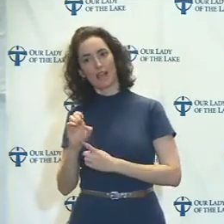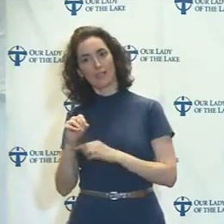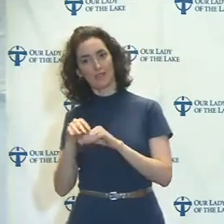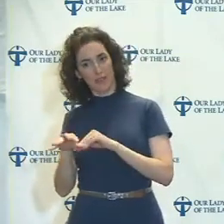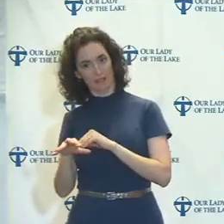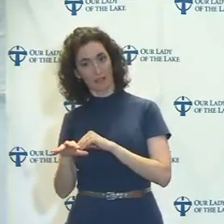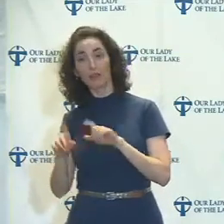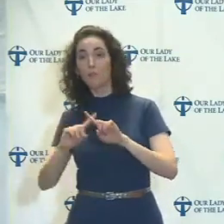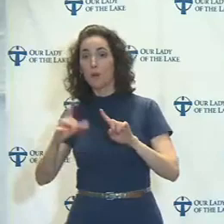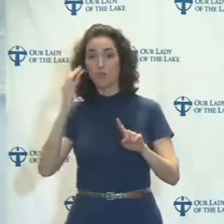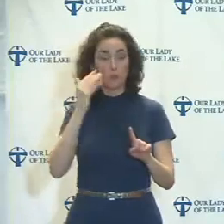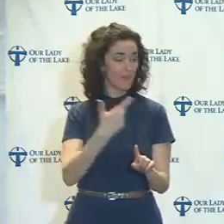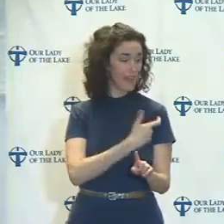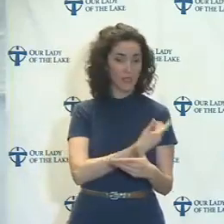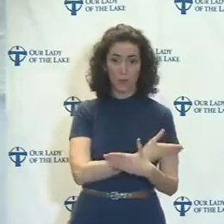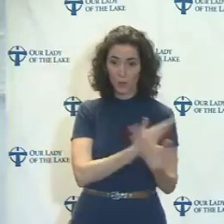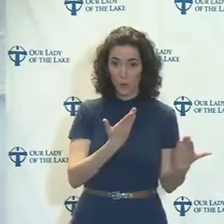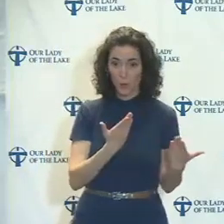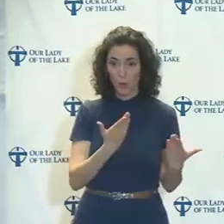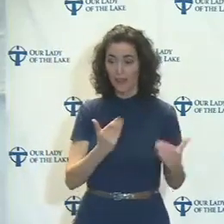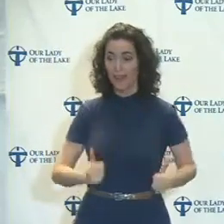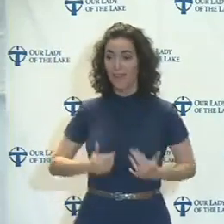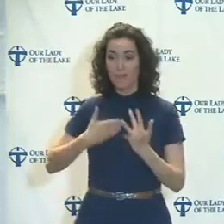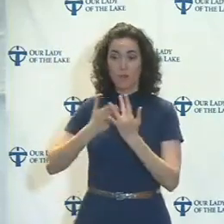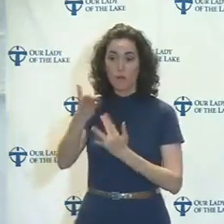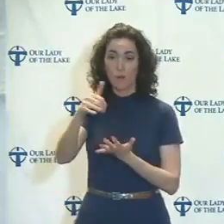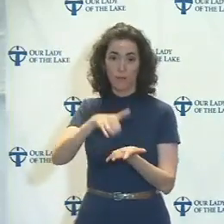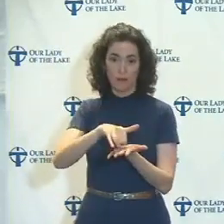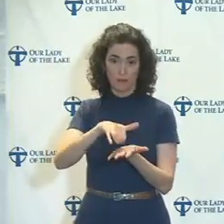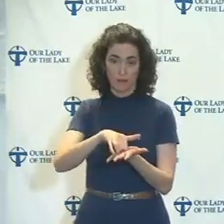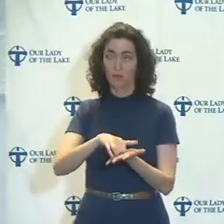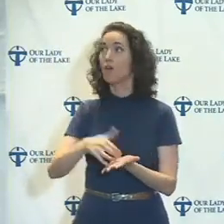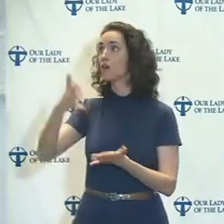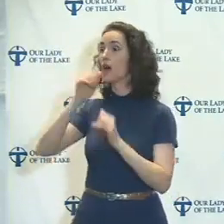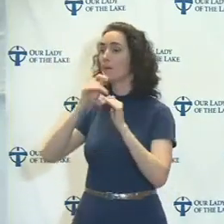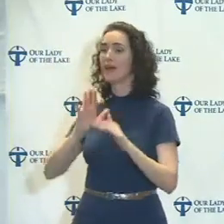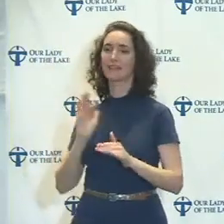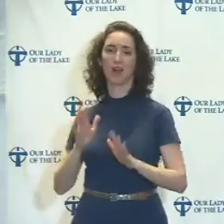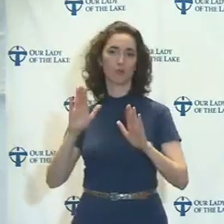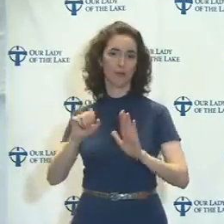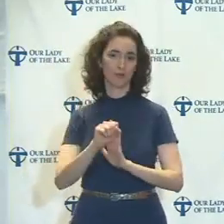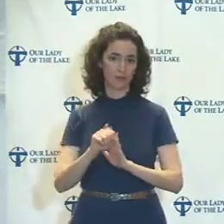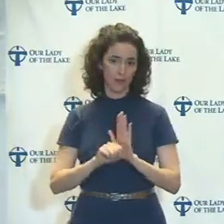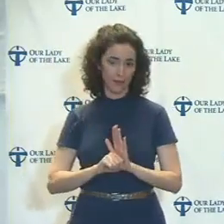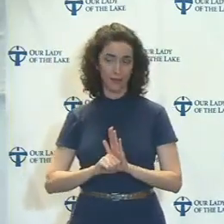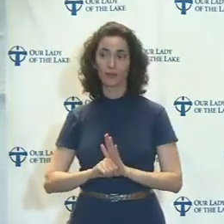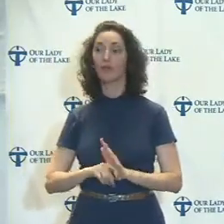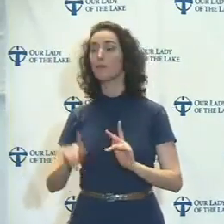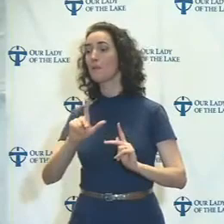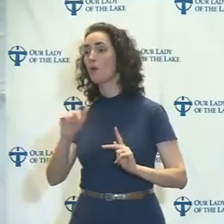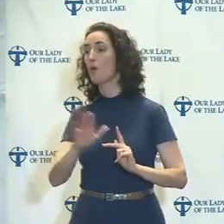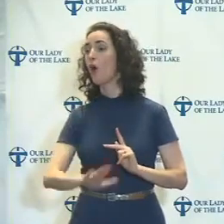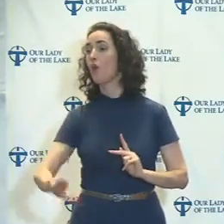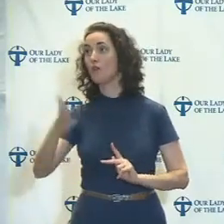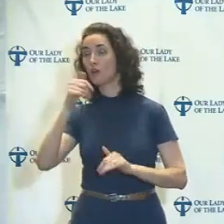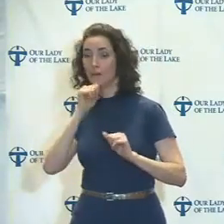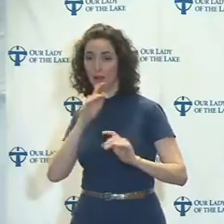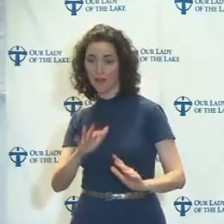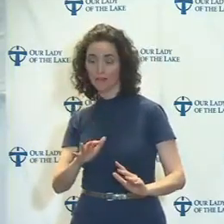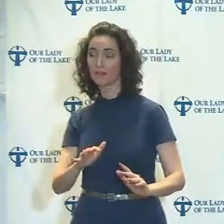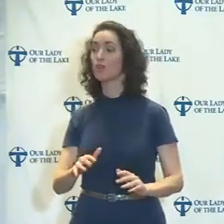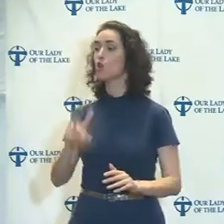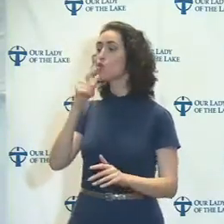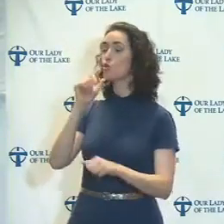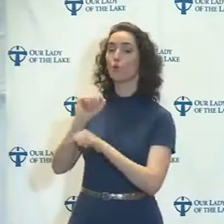is without it, we can't survive it. So God bless our great state. God bless the people of Louisiana. God bless our